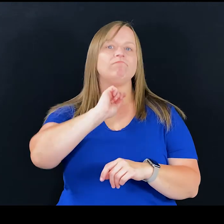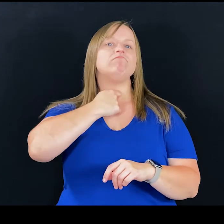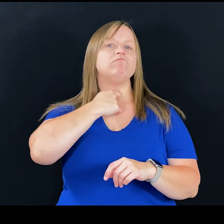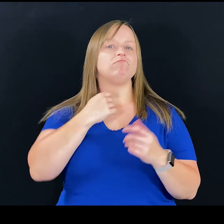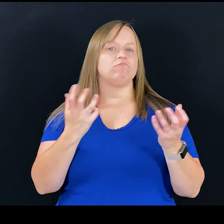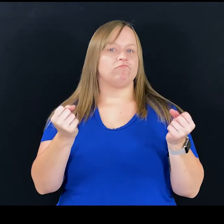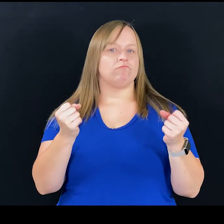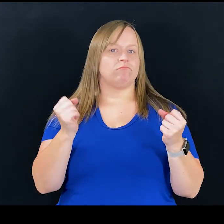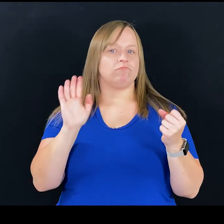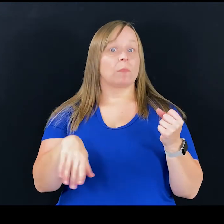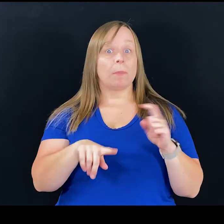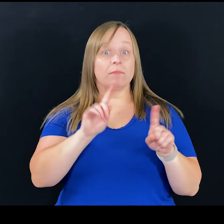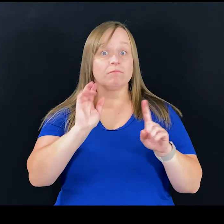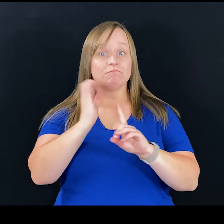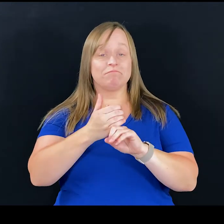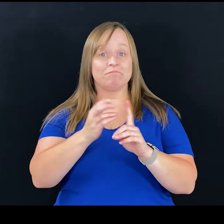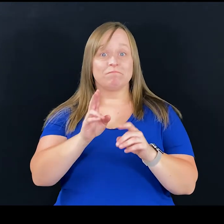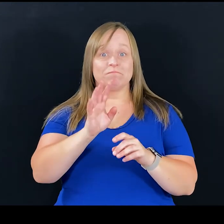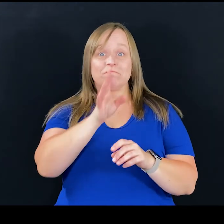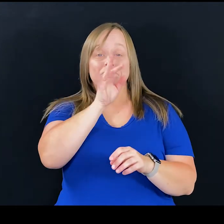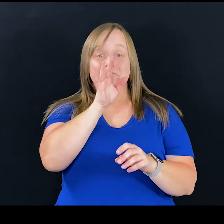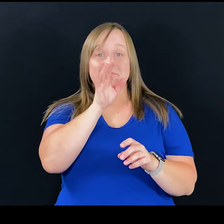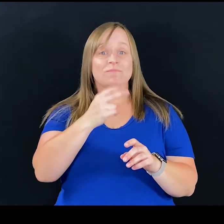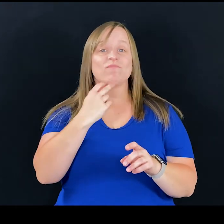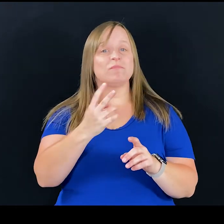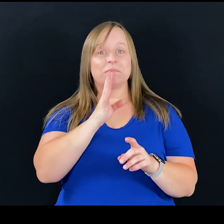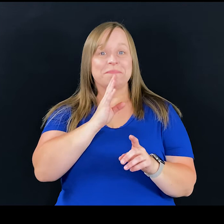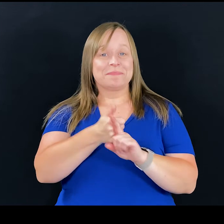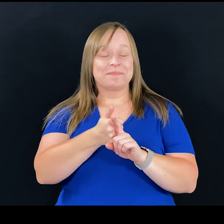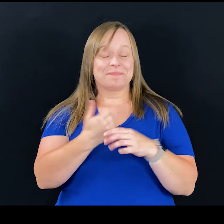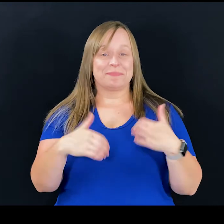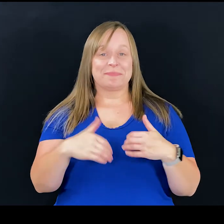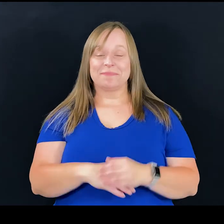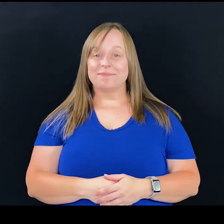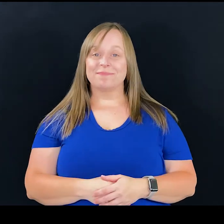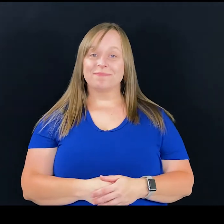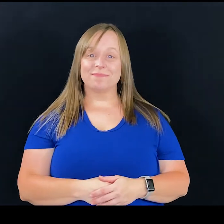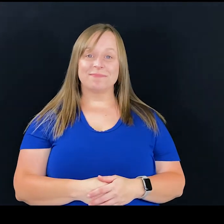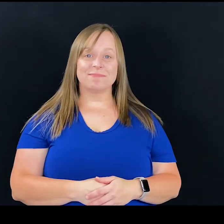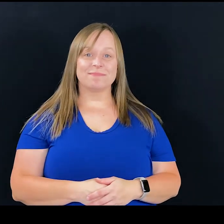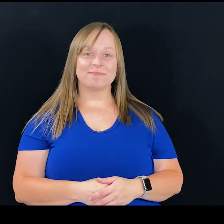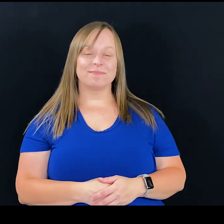doesn't use her voice, and she used her voice. Because I can pick up for myself,